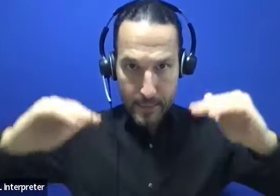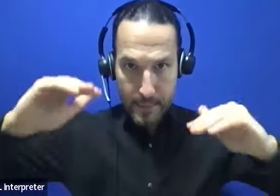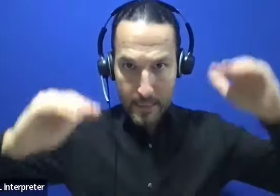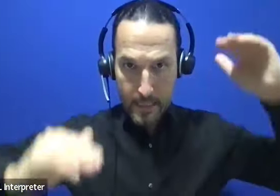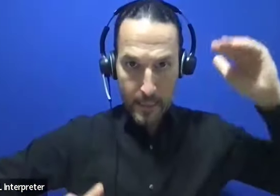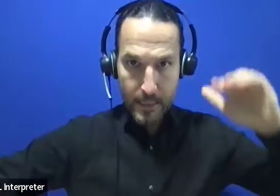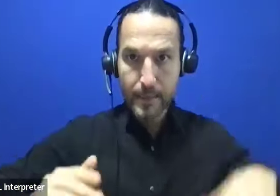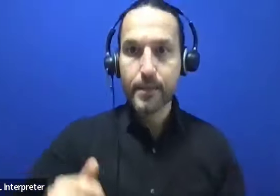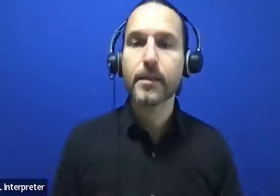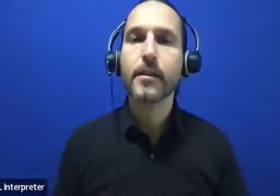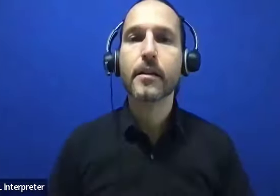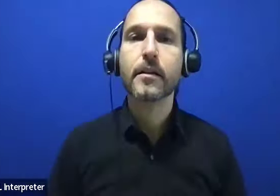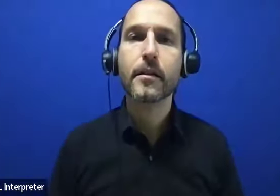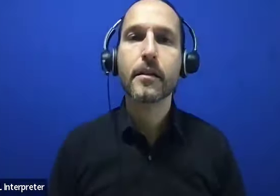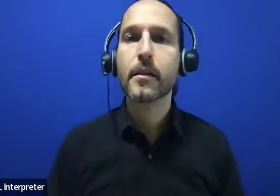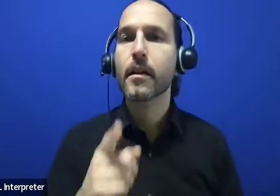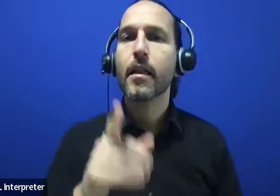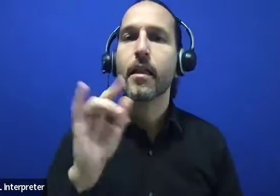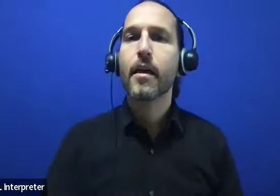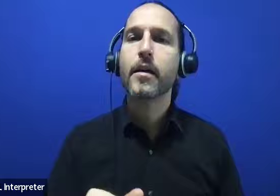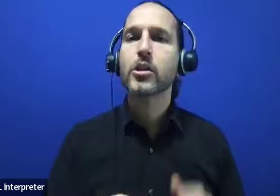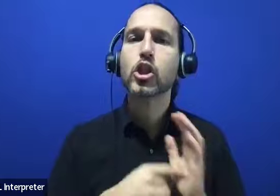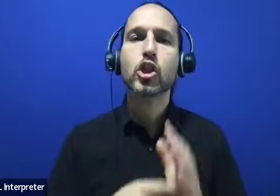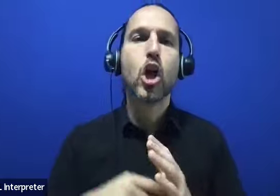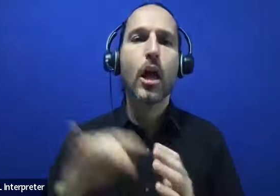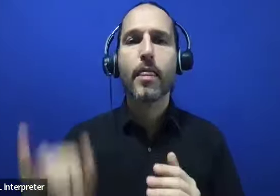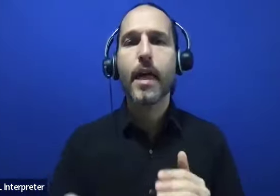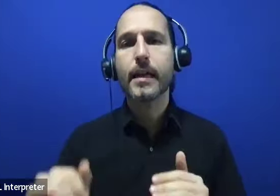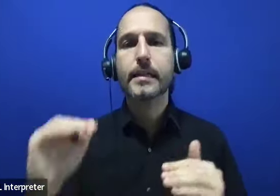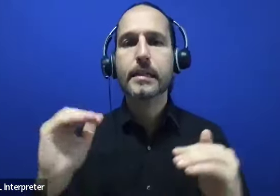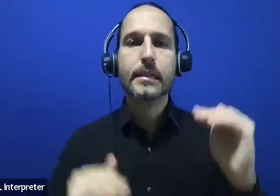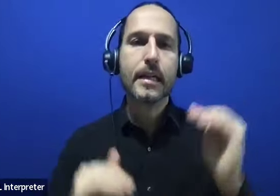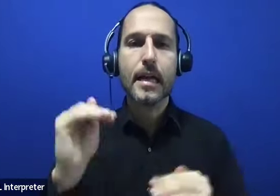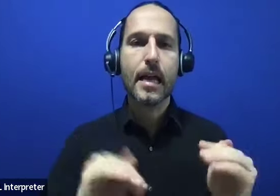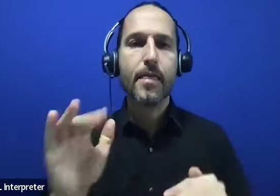number of the pictures I have included here in this PowerPoint will show kids with stabilized heads.